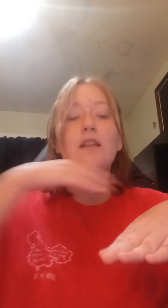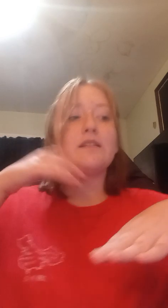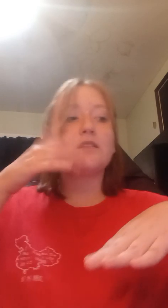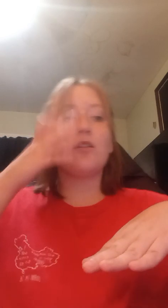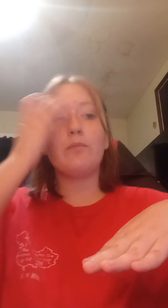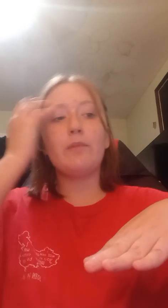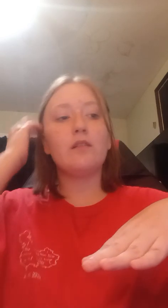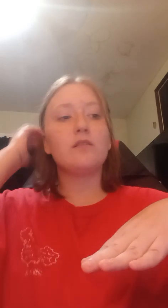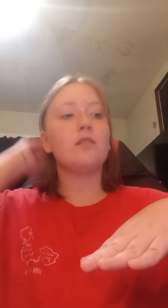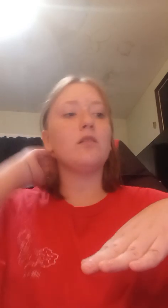to